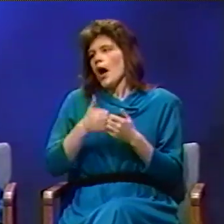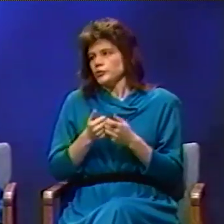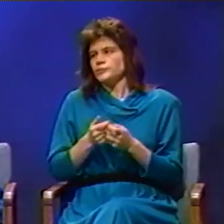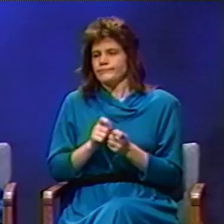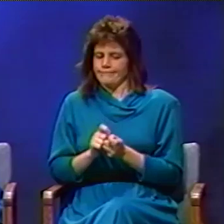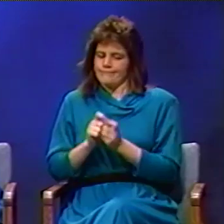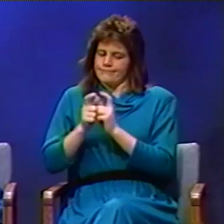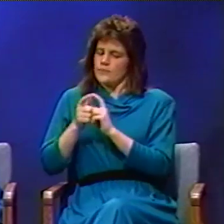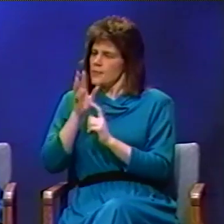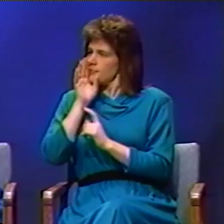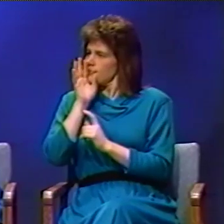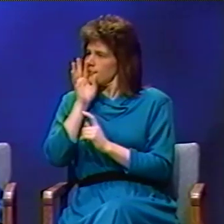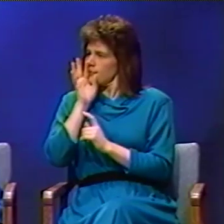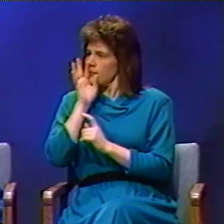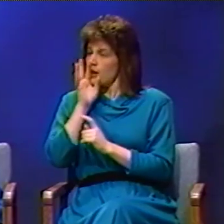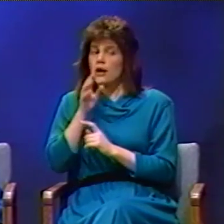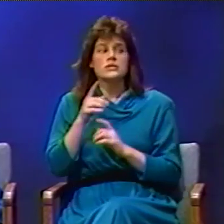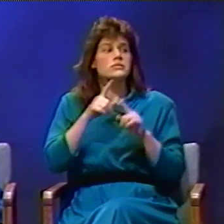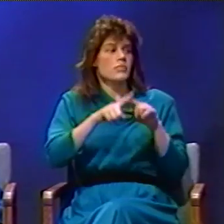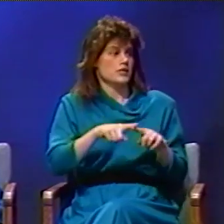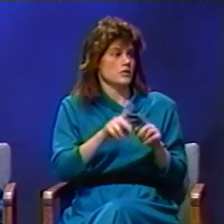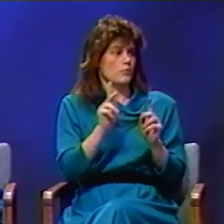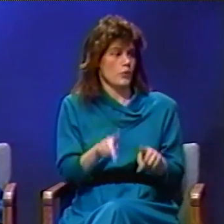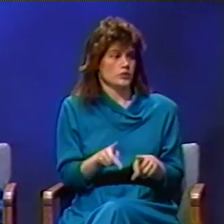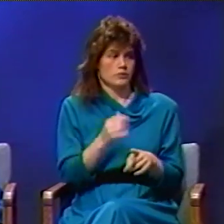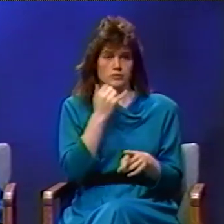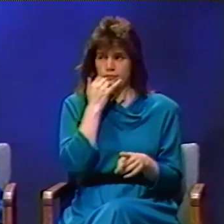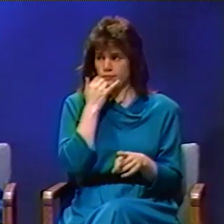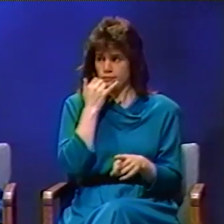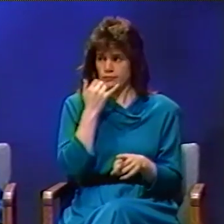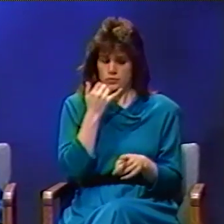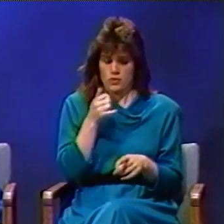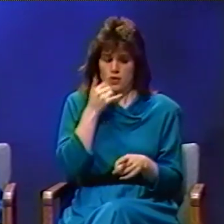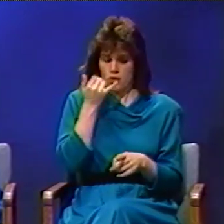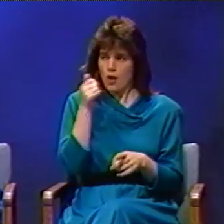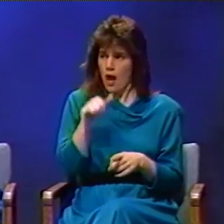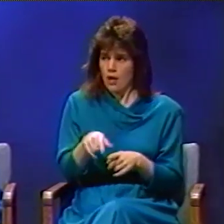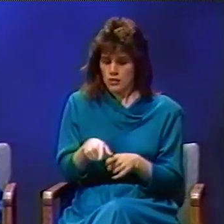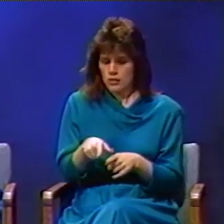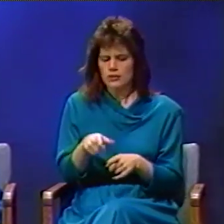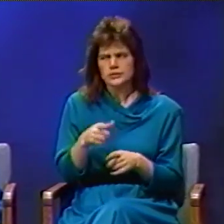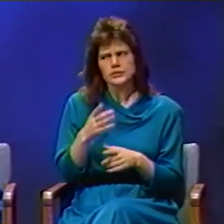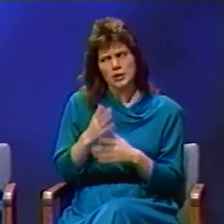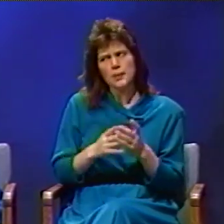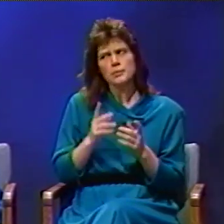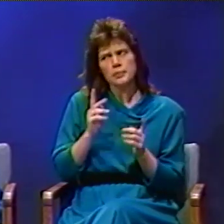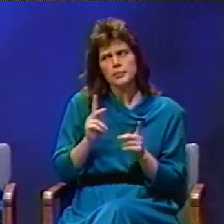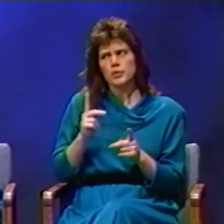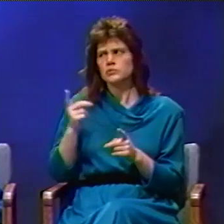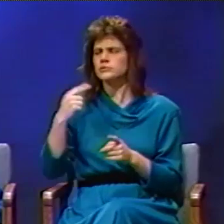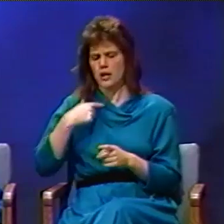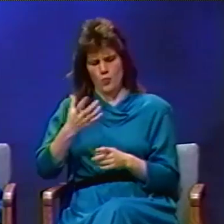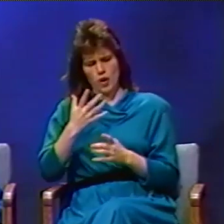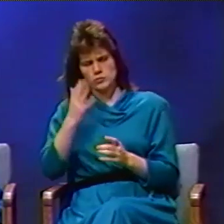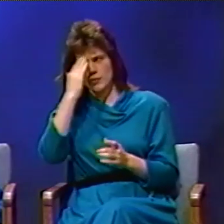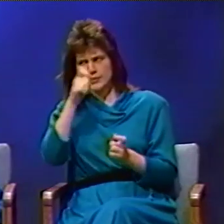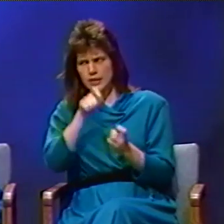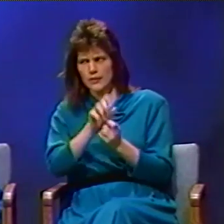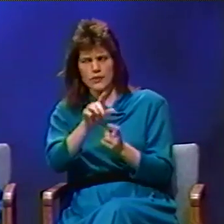call. Some people have indicated a preference for receiving it exactly as the party is stating it, and others, for the most part,